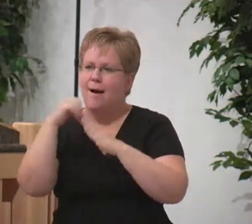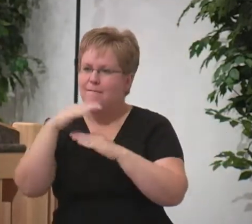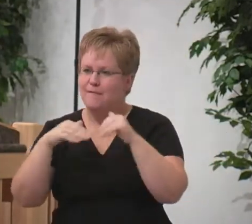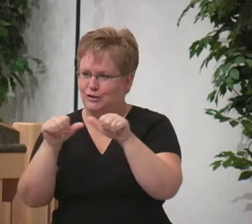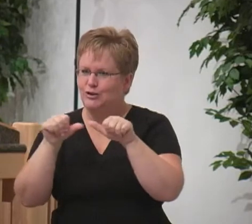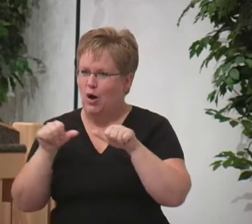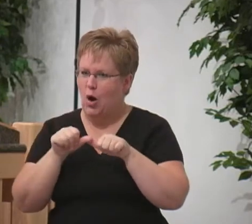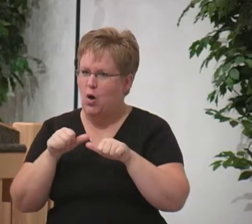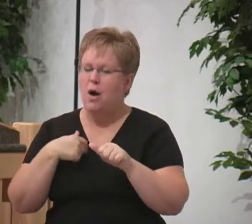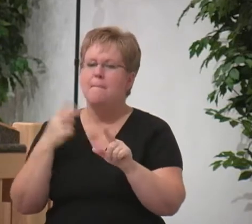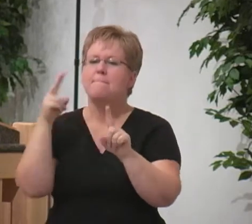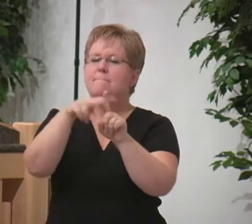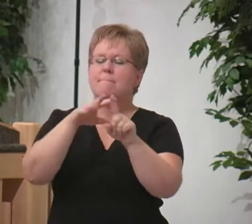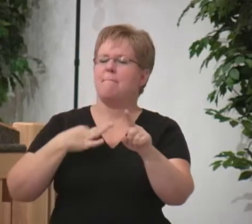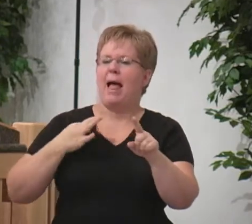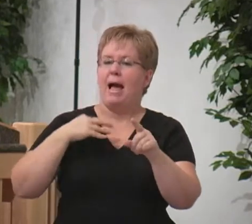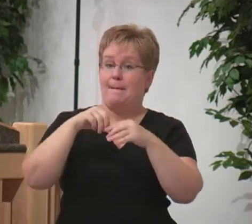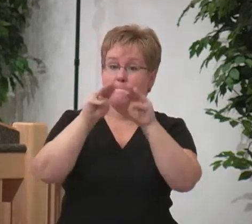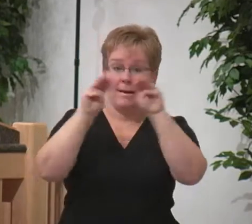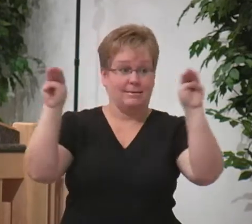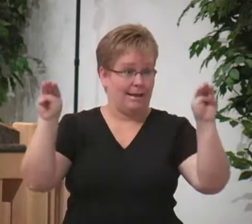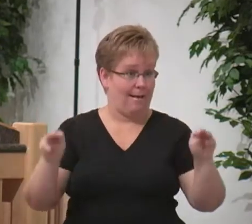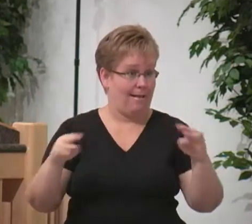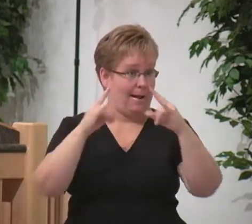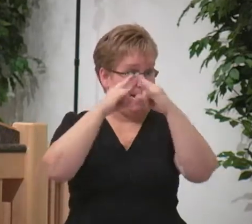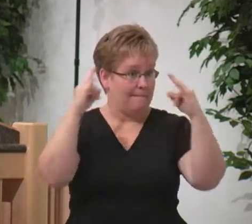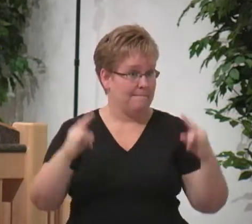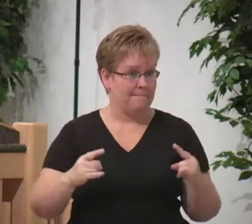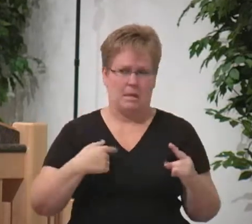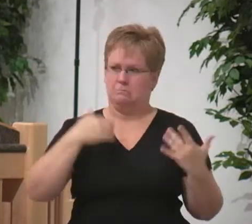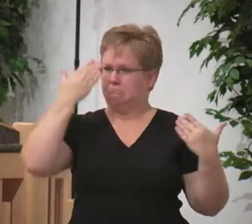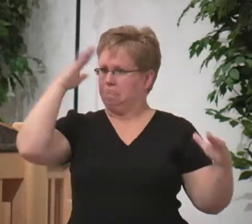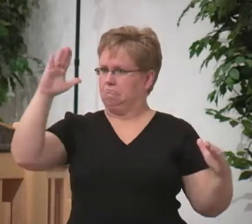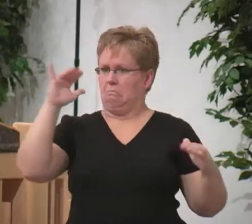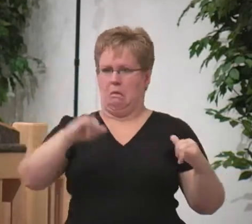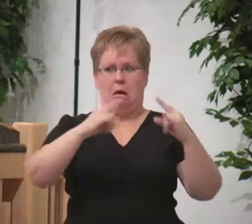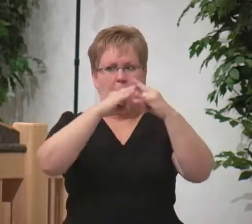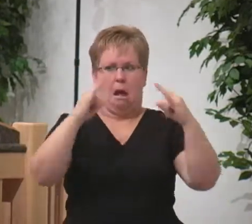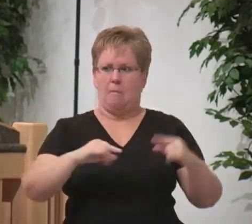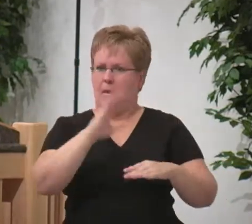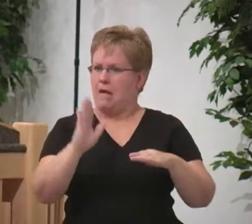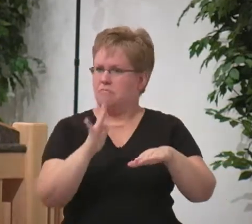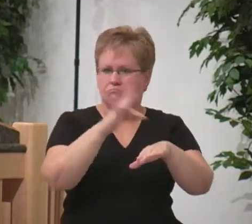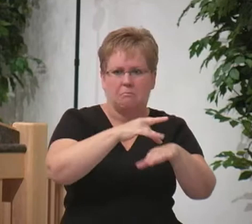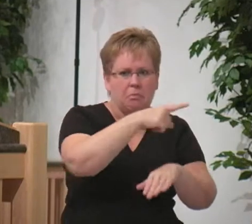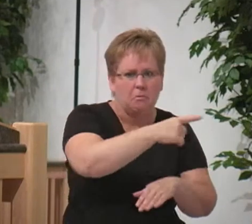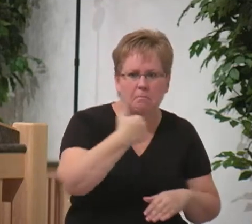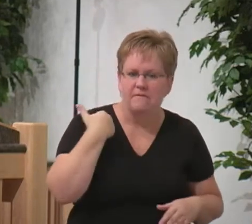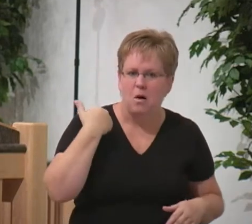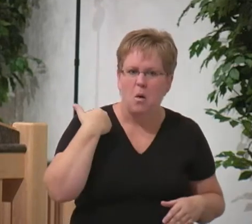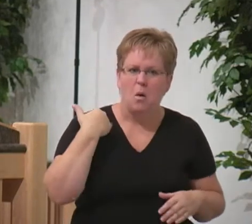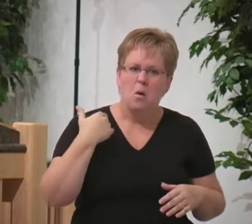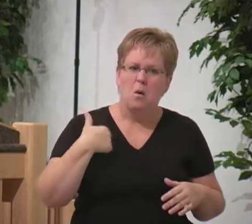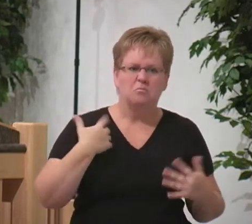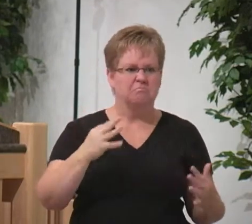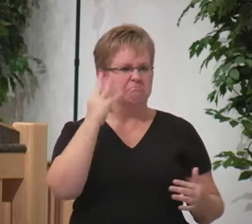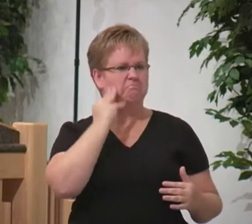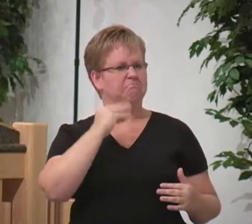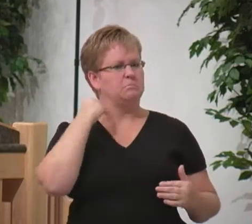applied to work at a camp in Montana, a camp that I didn't know anything about, a place that I'd never been before. And I showed